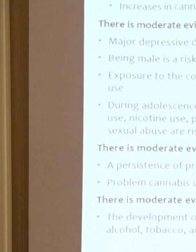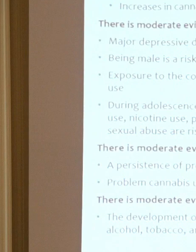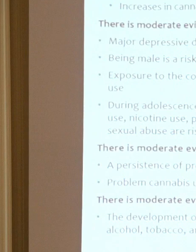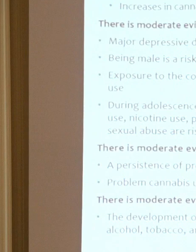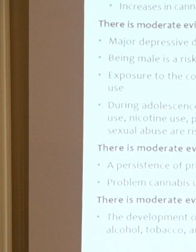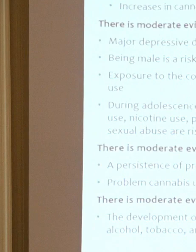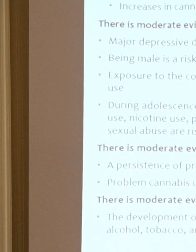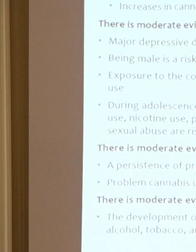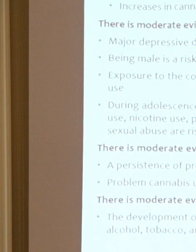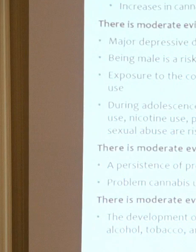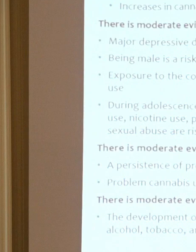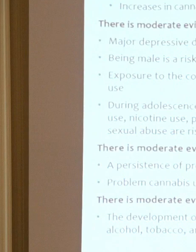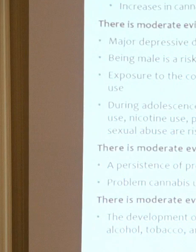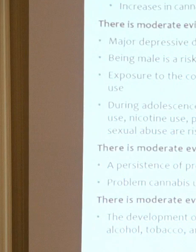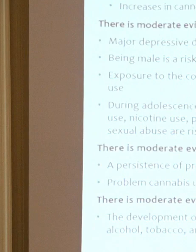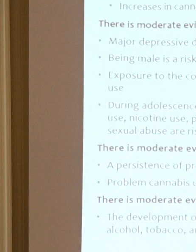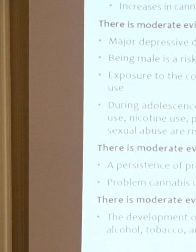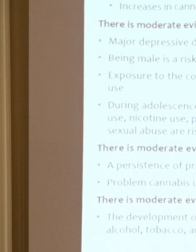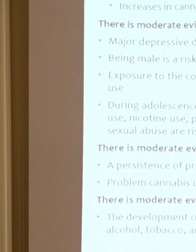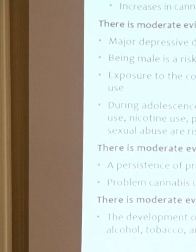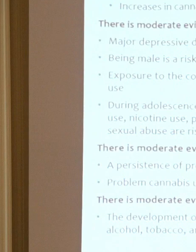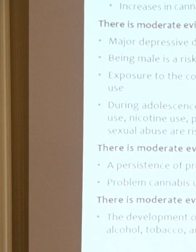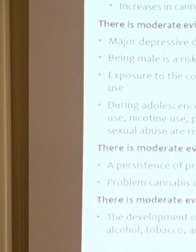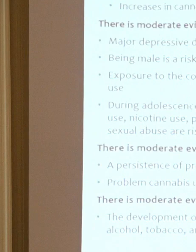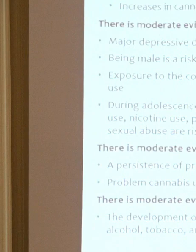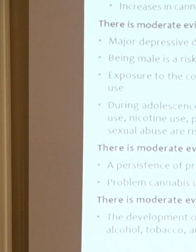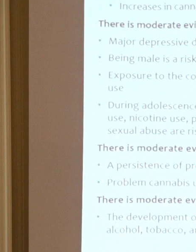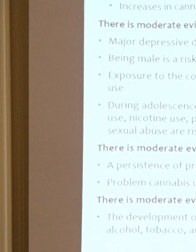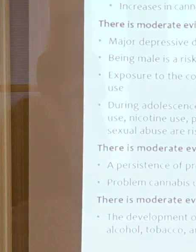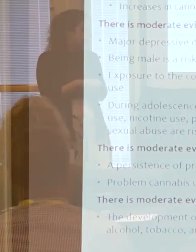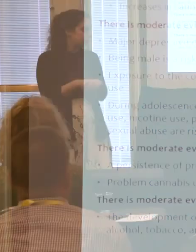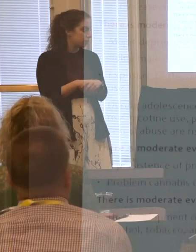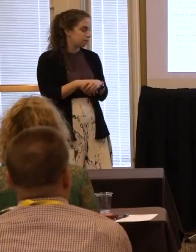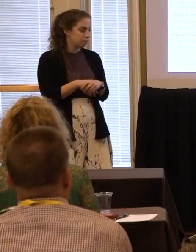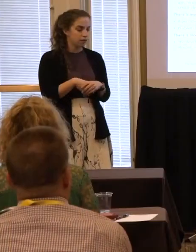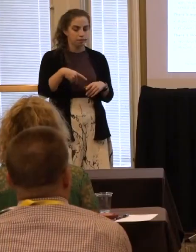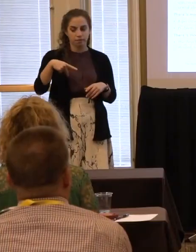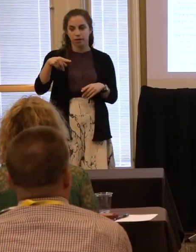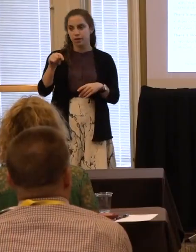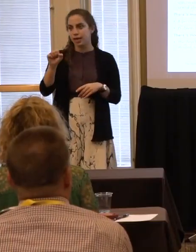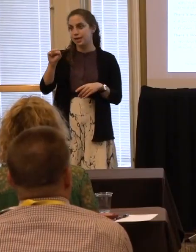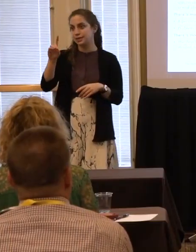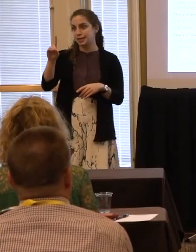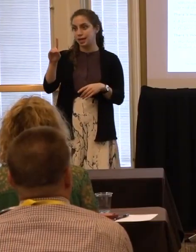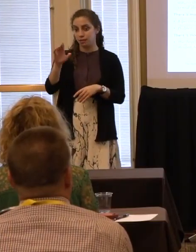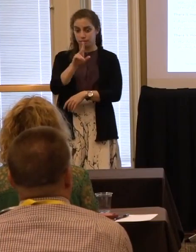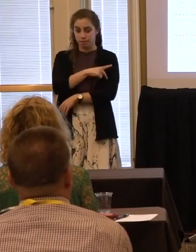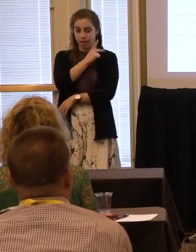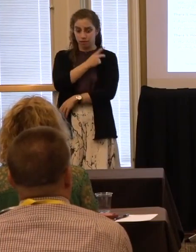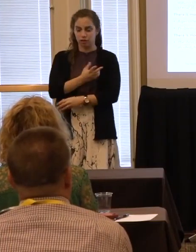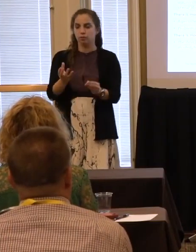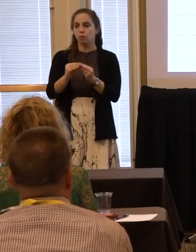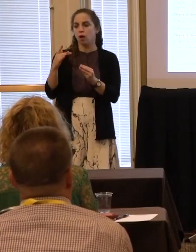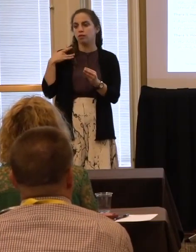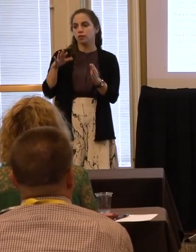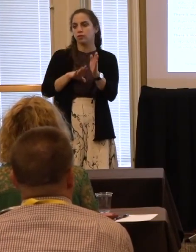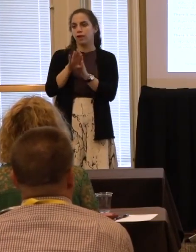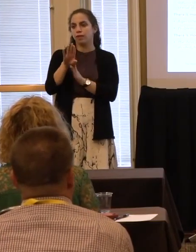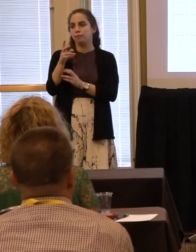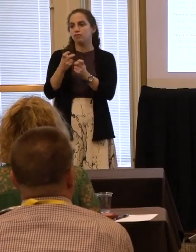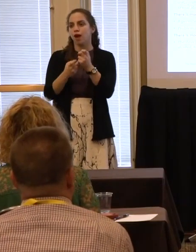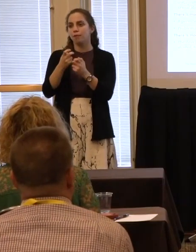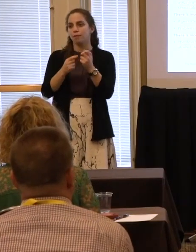Problem cannabis use, and increased severity of PTSD. So our PTSD patients are more likely to develop